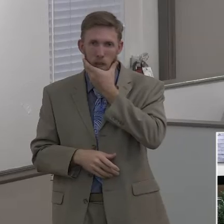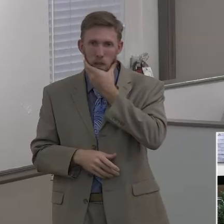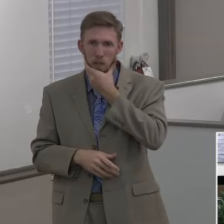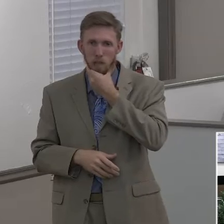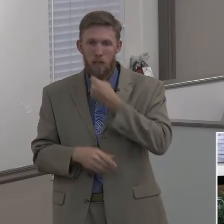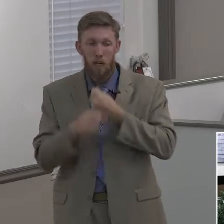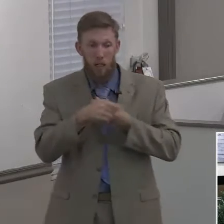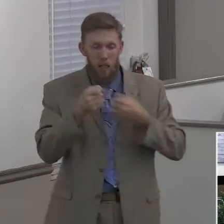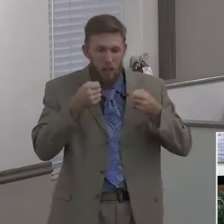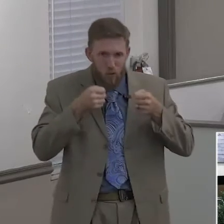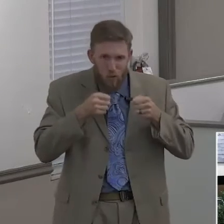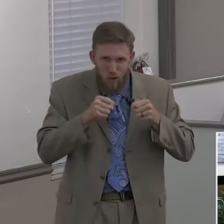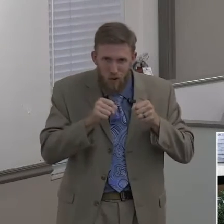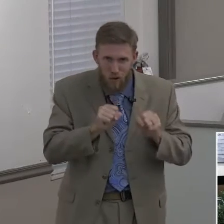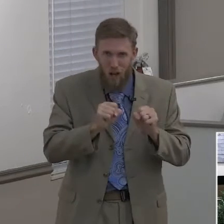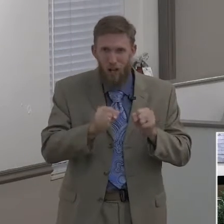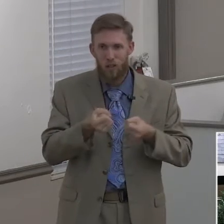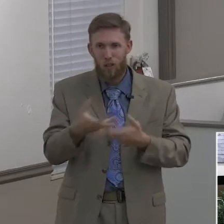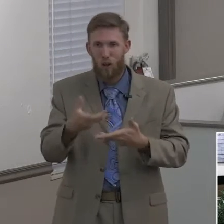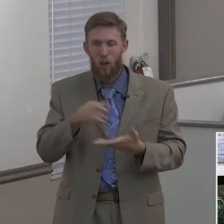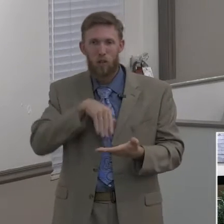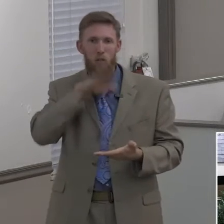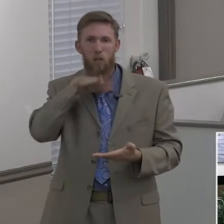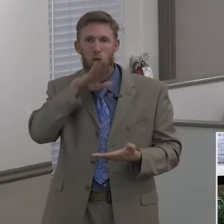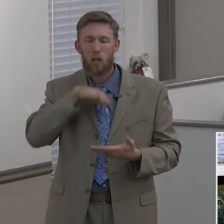He works at frustrating you.